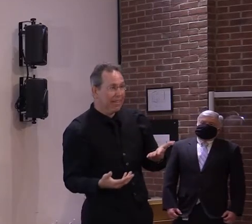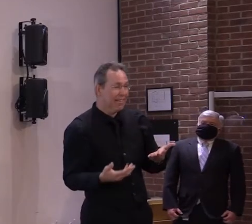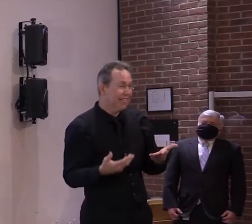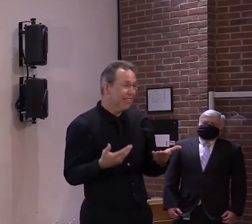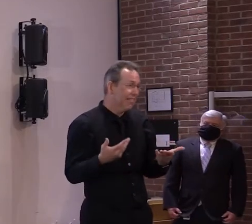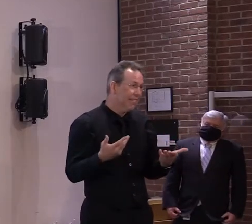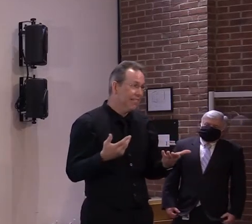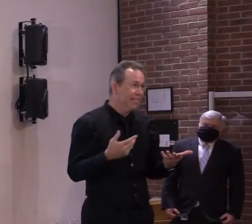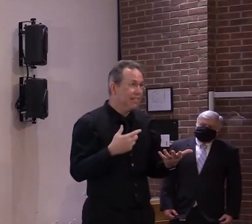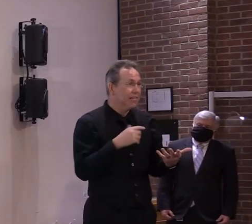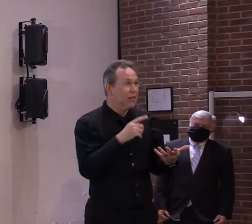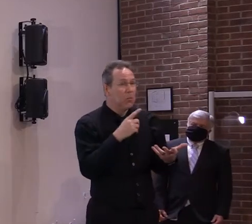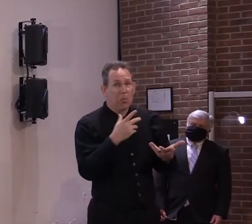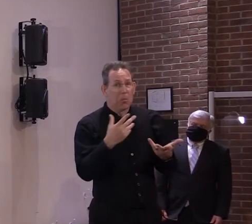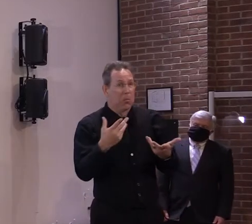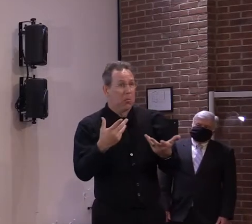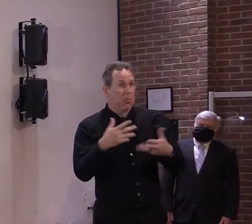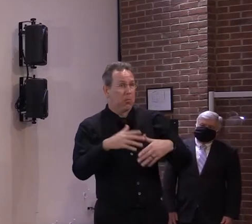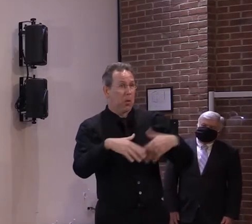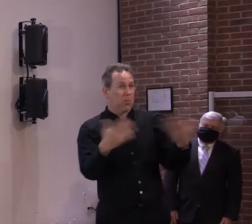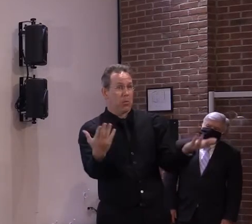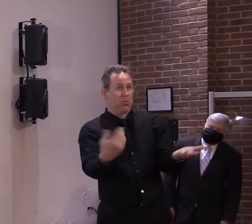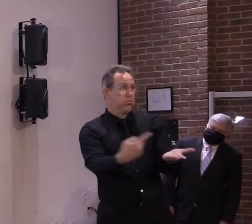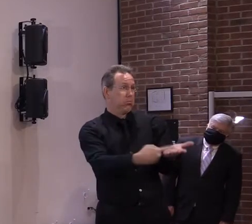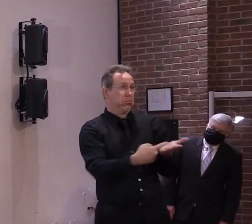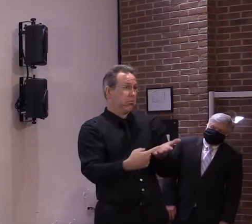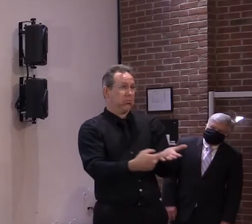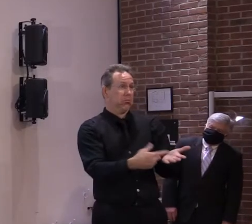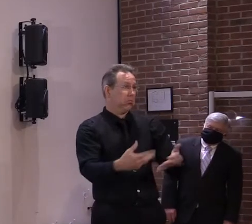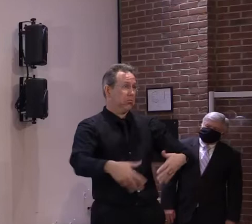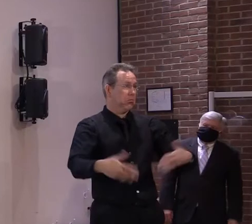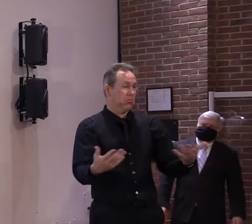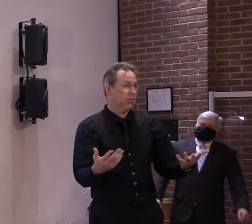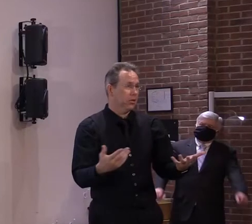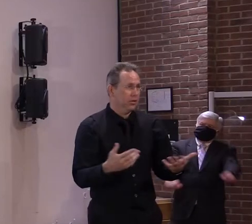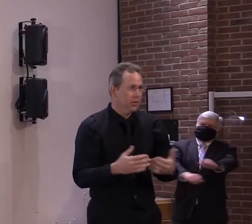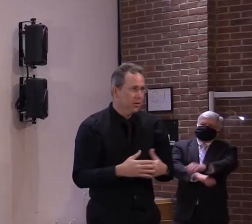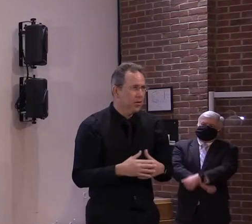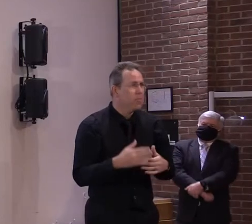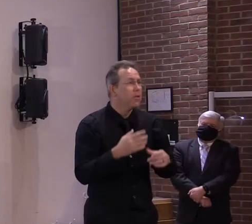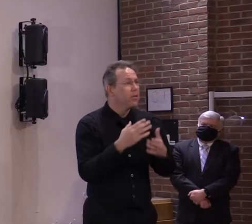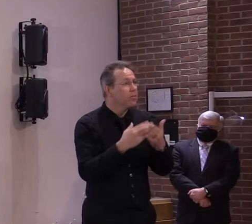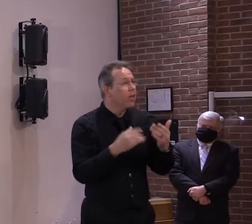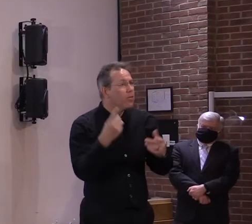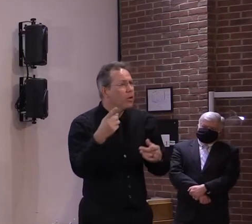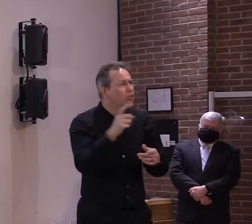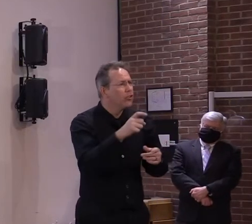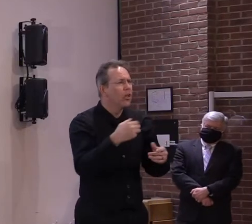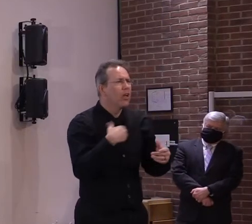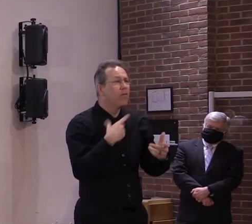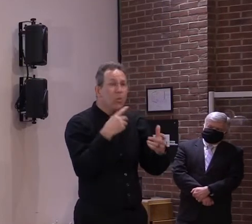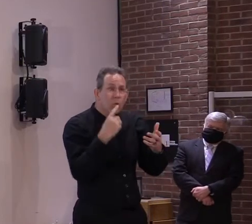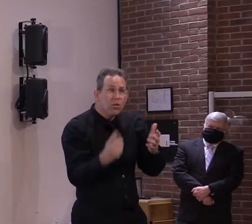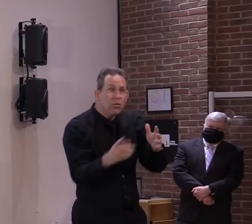that program. But everyone at the time of vaccination gets a vaccine card.